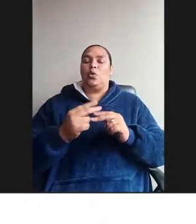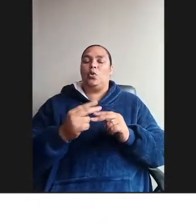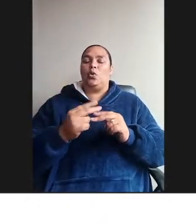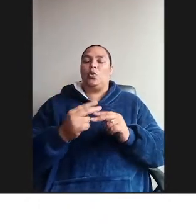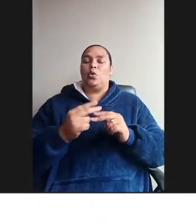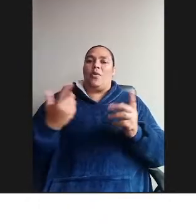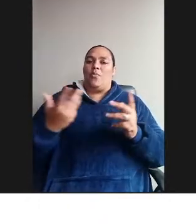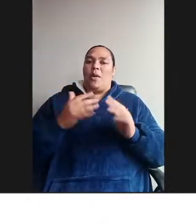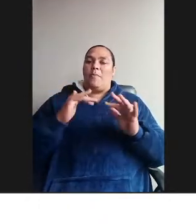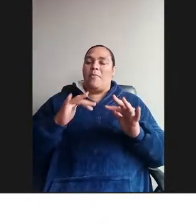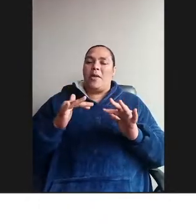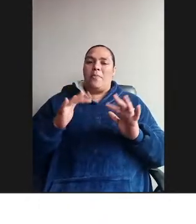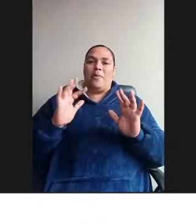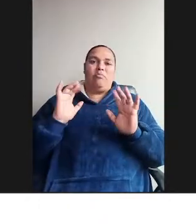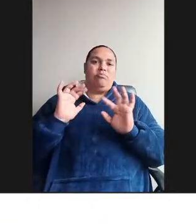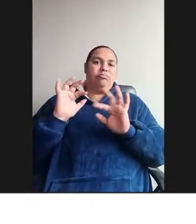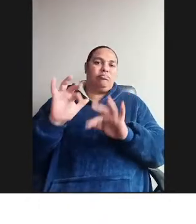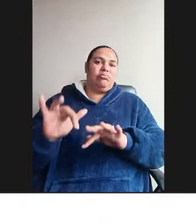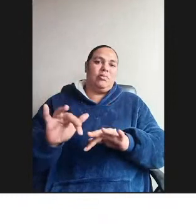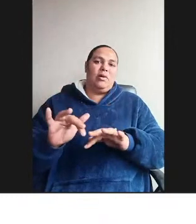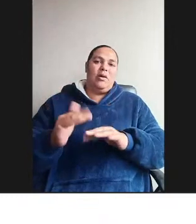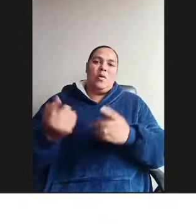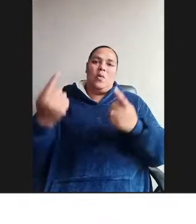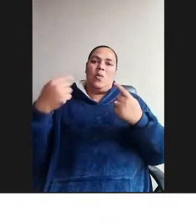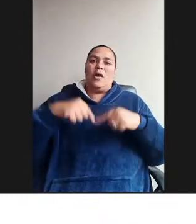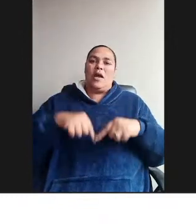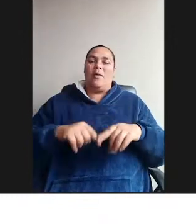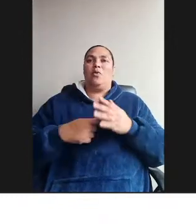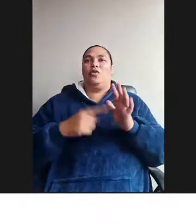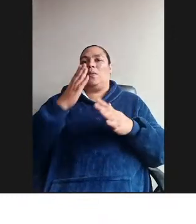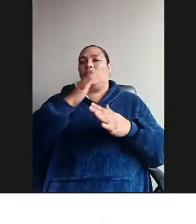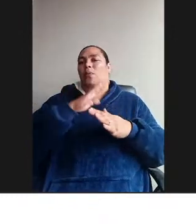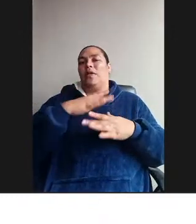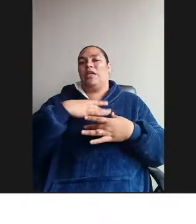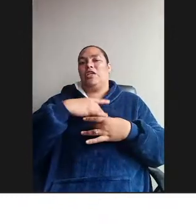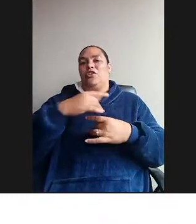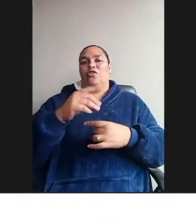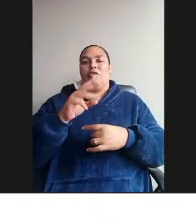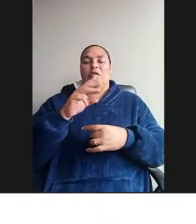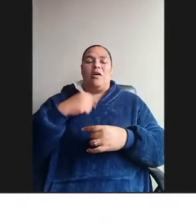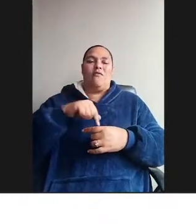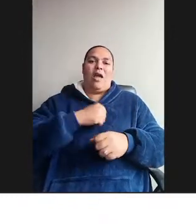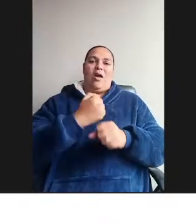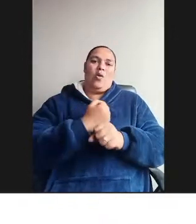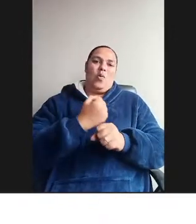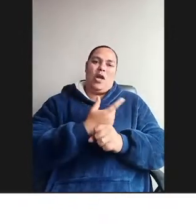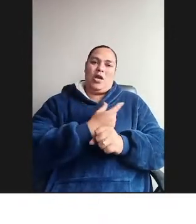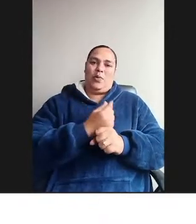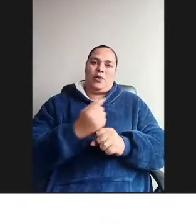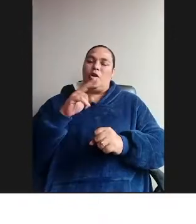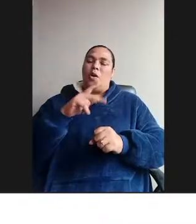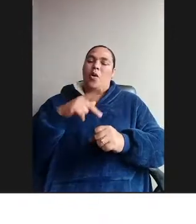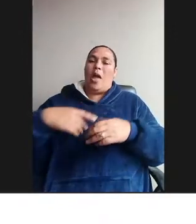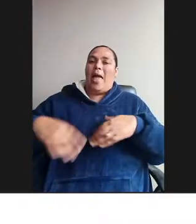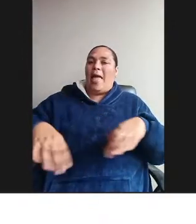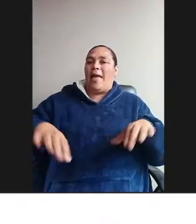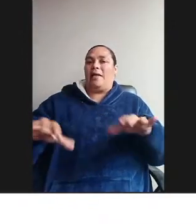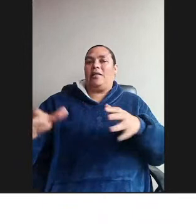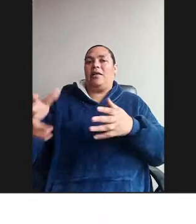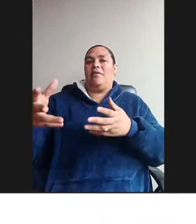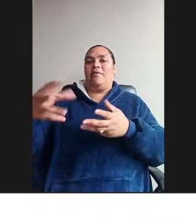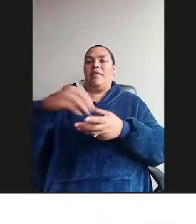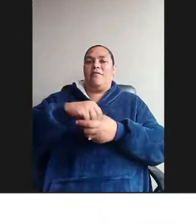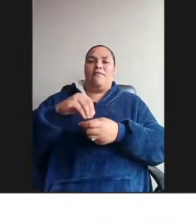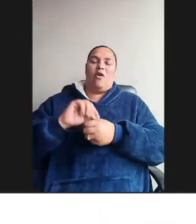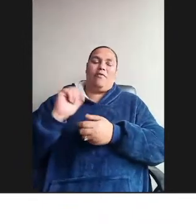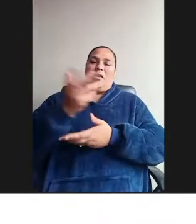not showing much interest in the work of WCPP, that you proactively engage those communities, except from